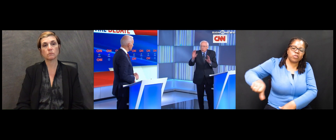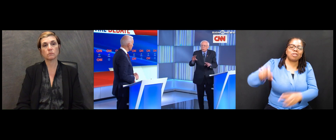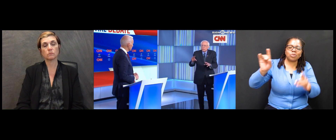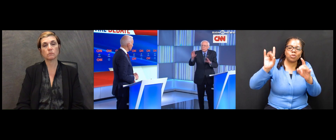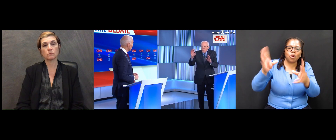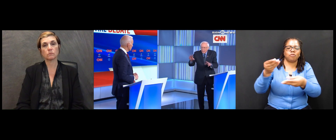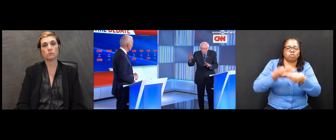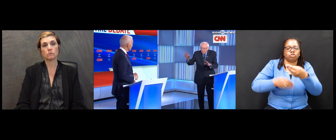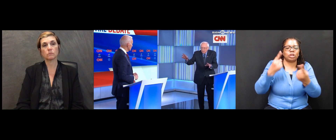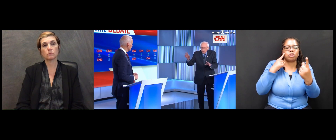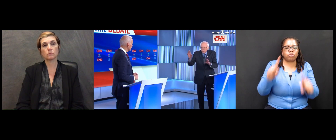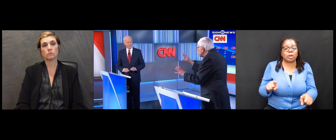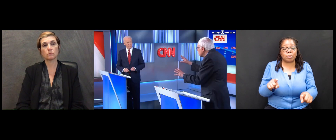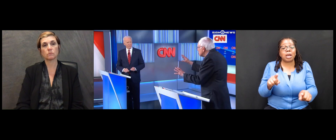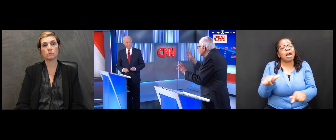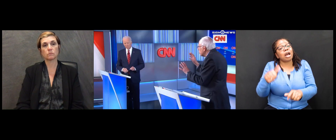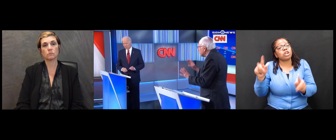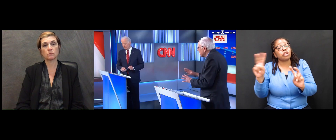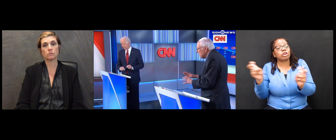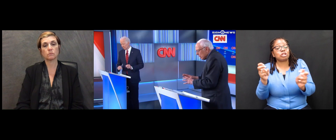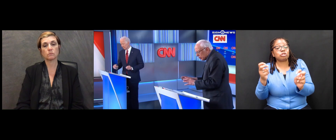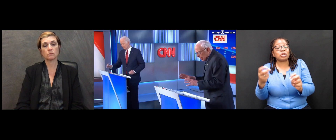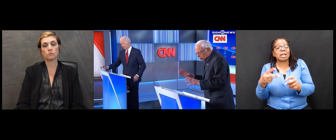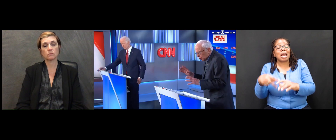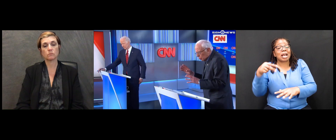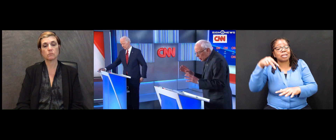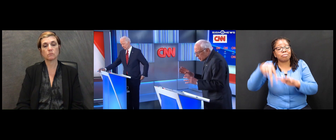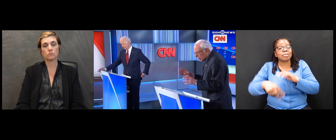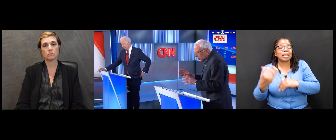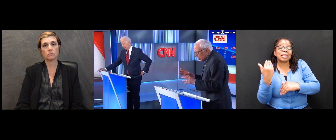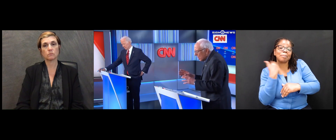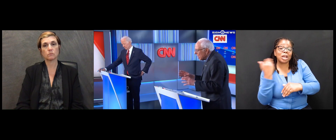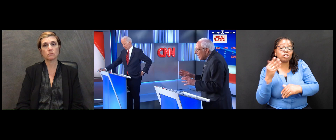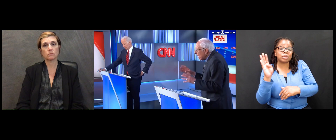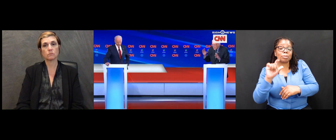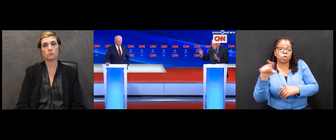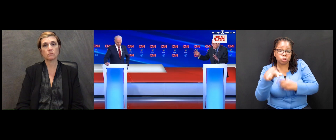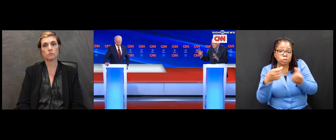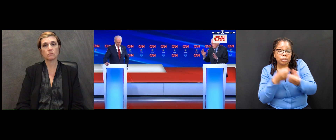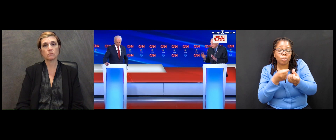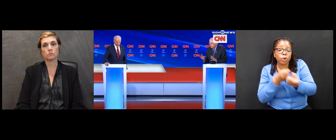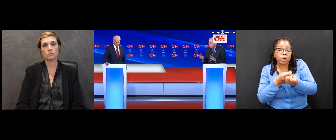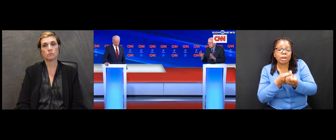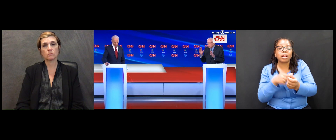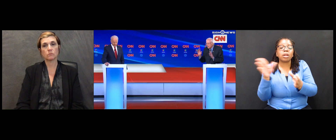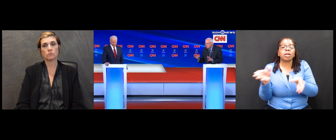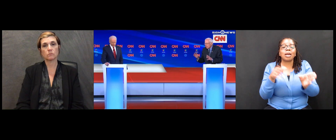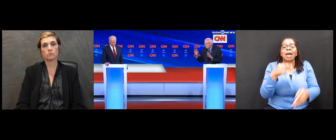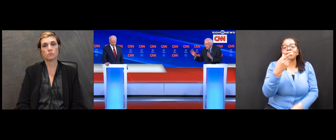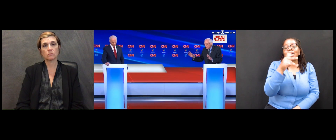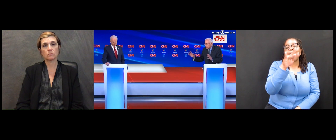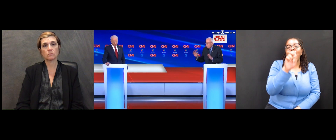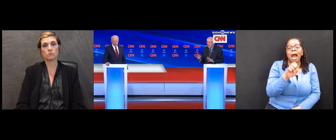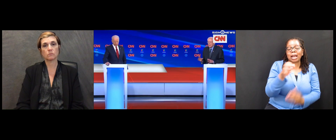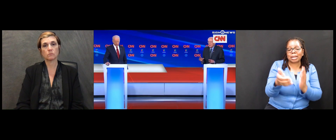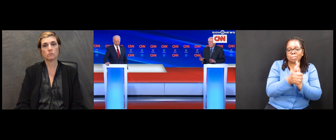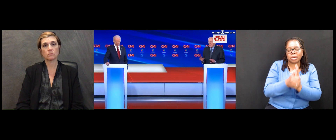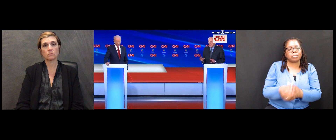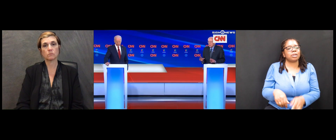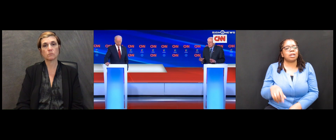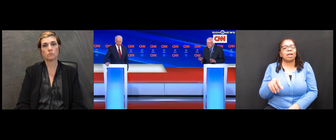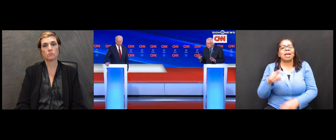The issue was the bankruptcy bill that you supported. The issue was the Hyde Amendment. The issue is the Defense of Marriage